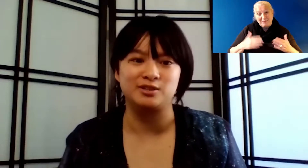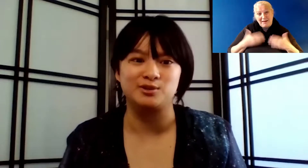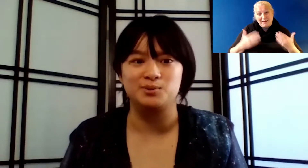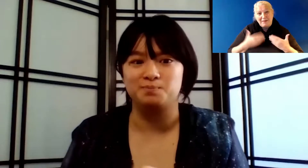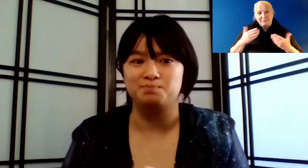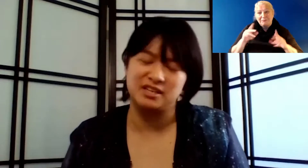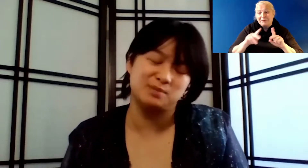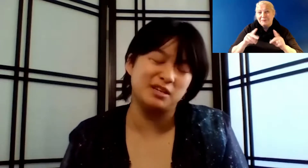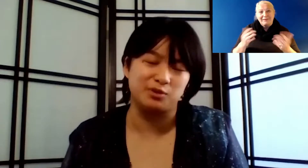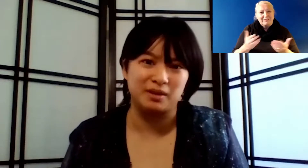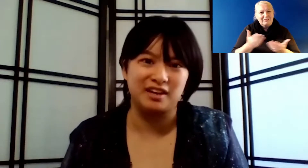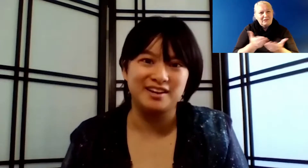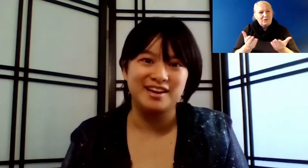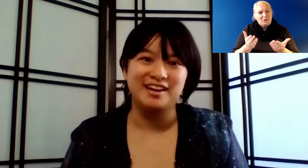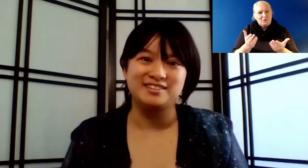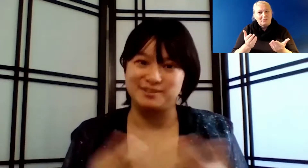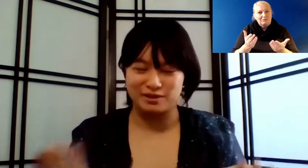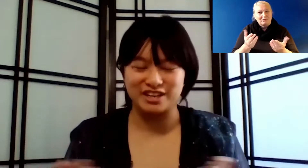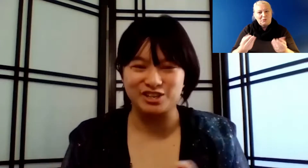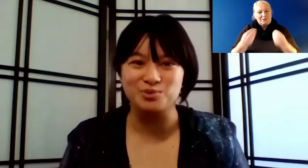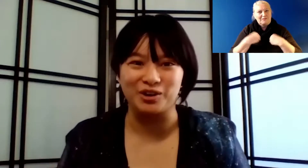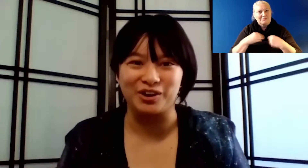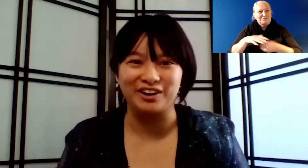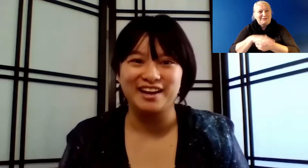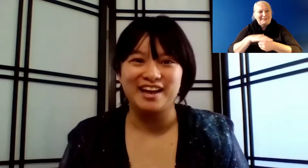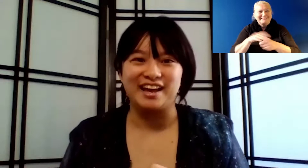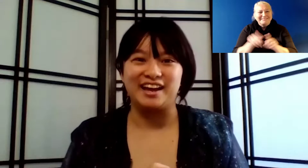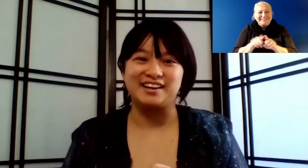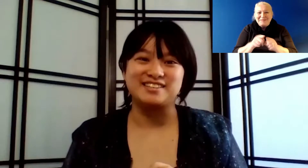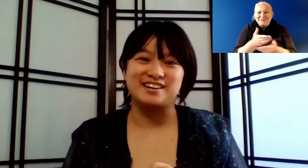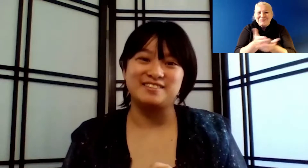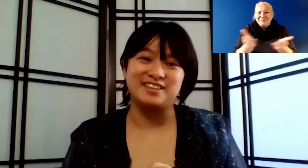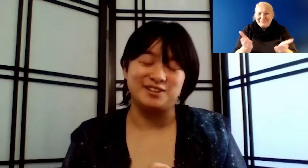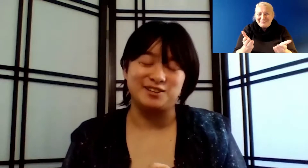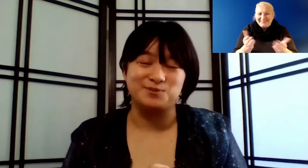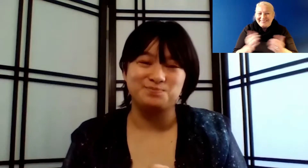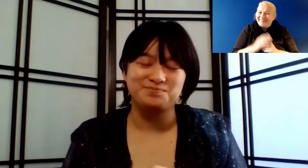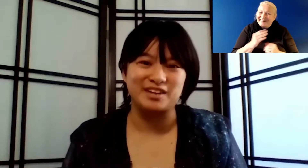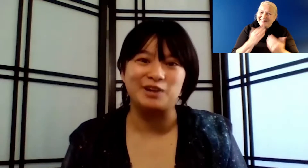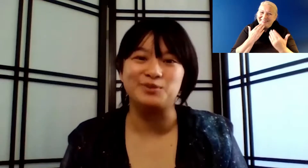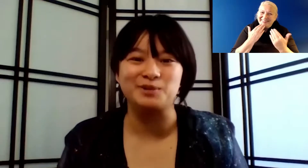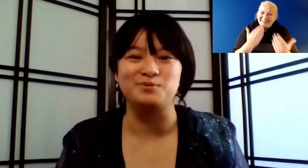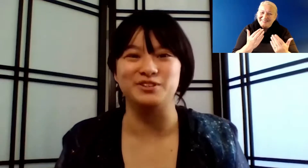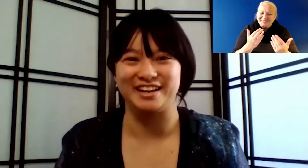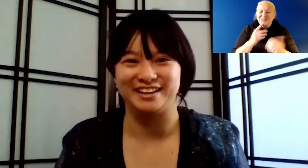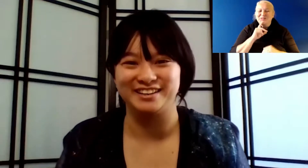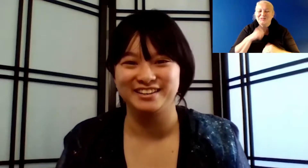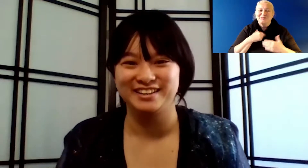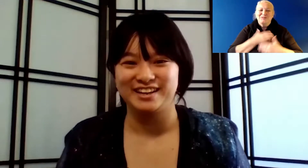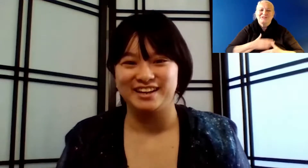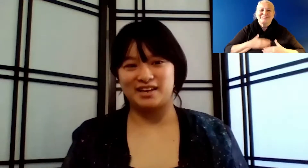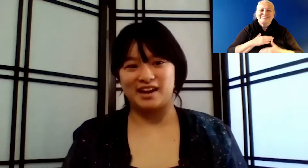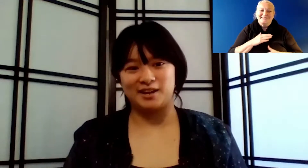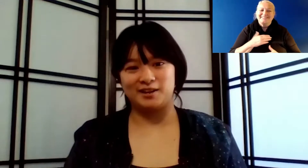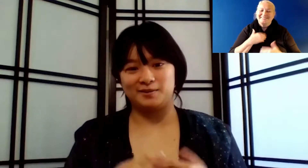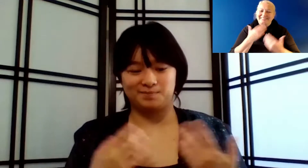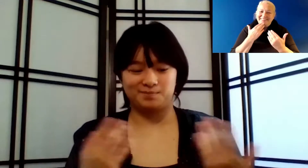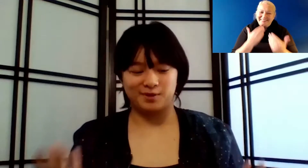to make space for me, much like you all are. And thank you. I really appreciate it. I